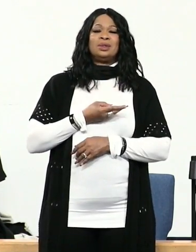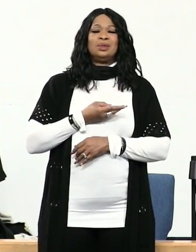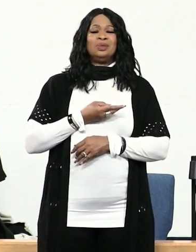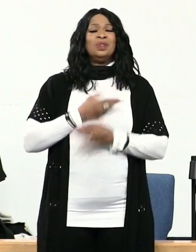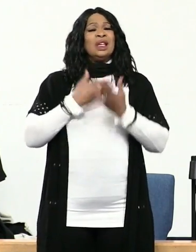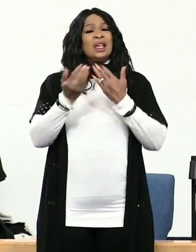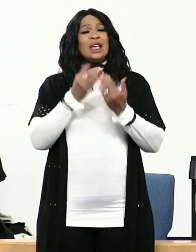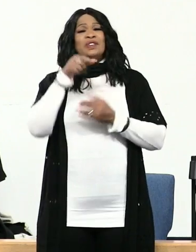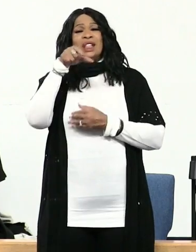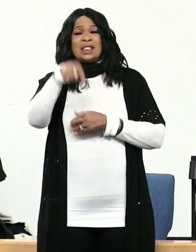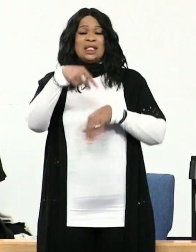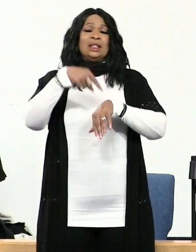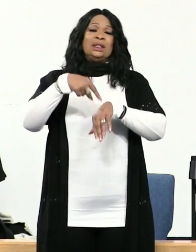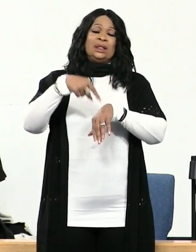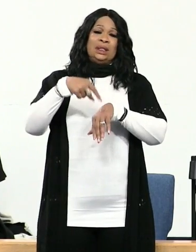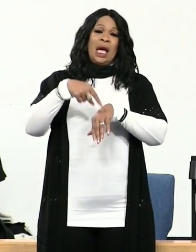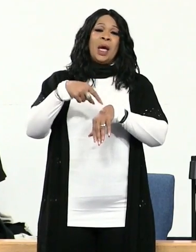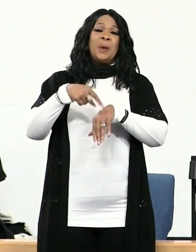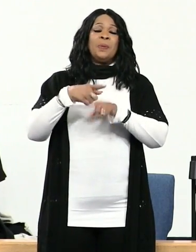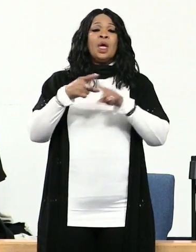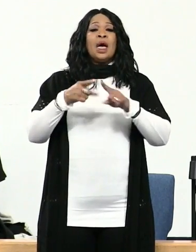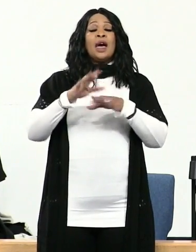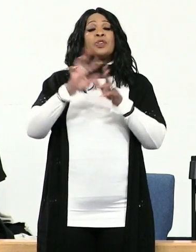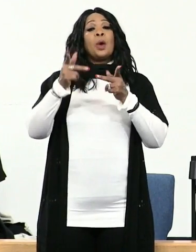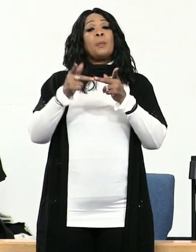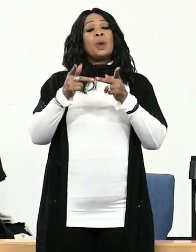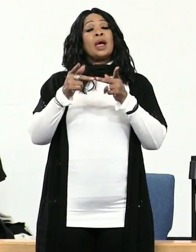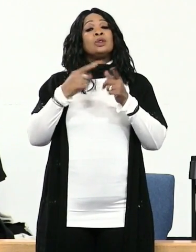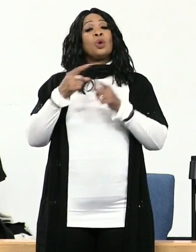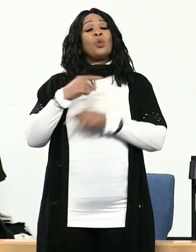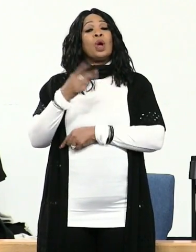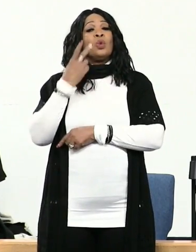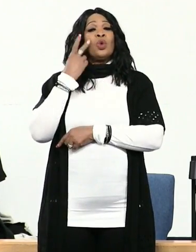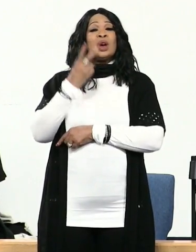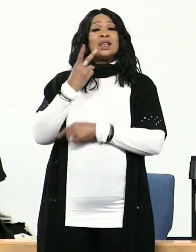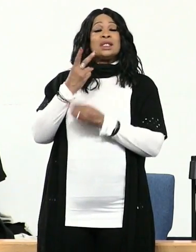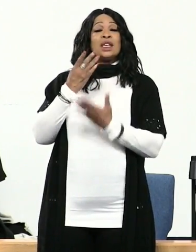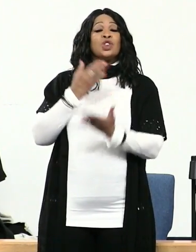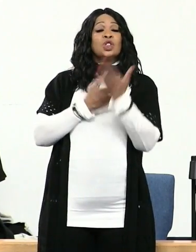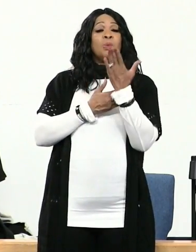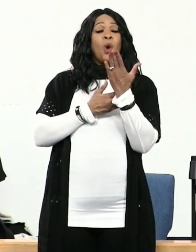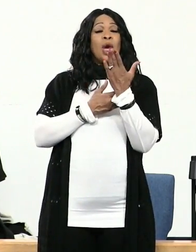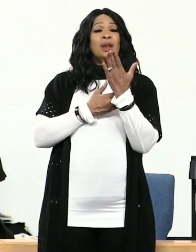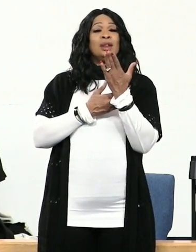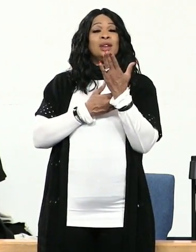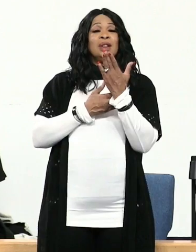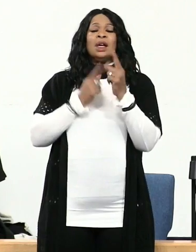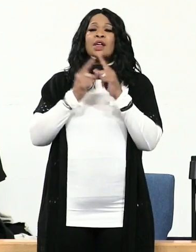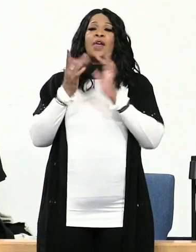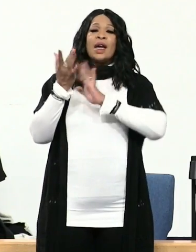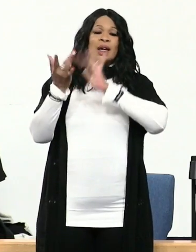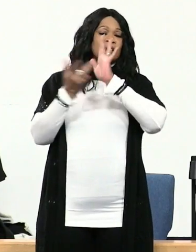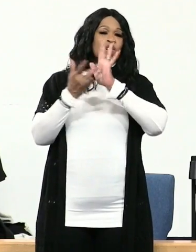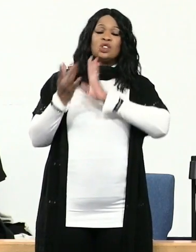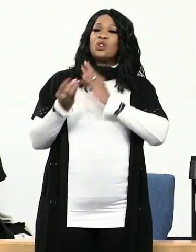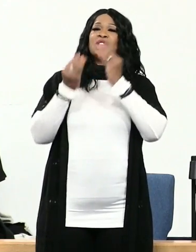time. The place where we're going to look at this morning, the occasion we're going to look at this morning where Jesus gives thanks is found in